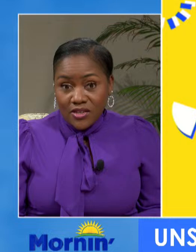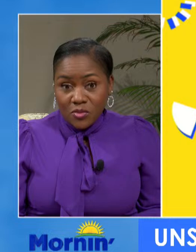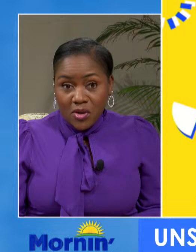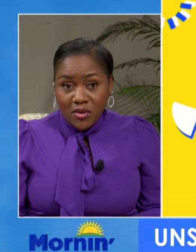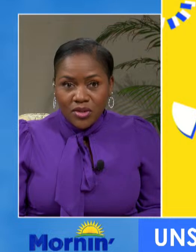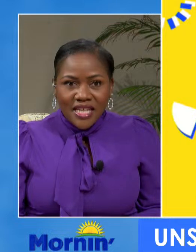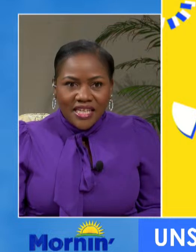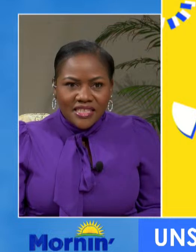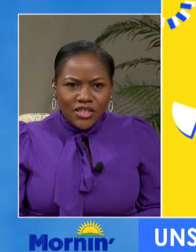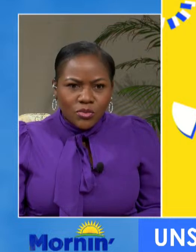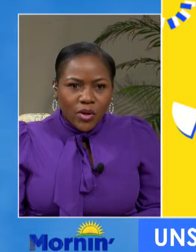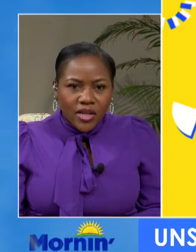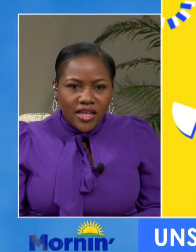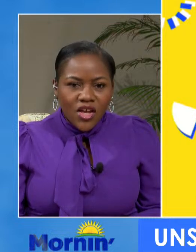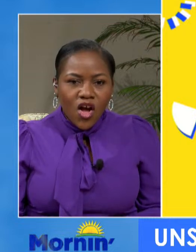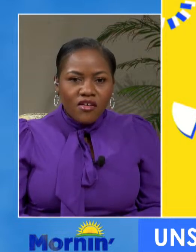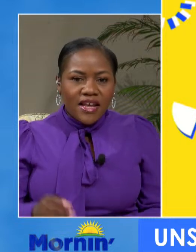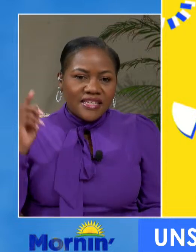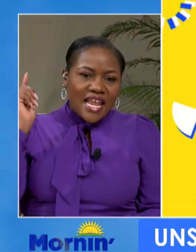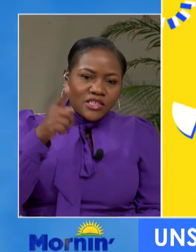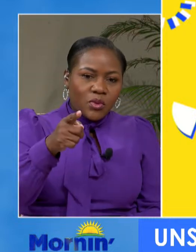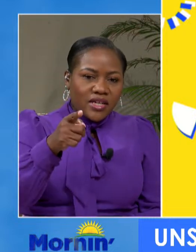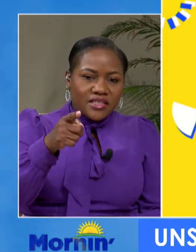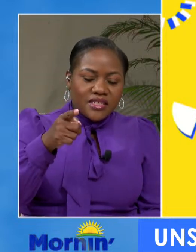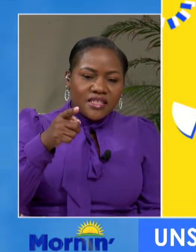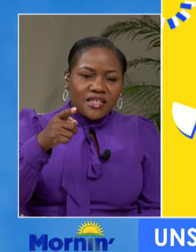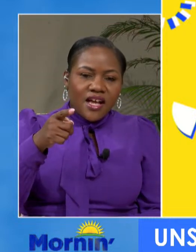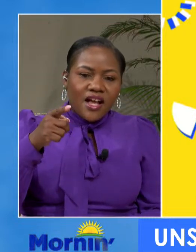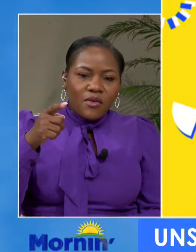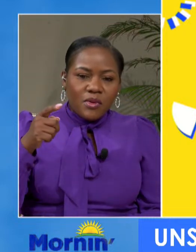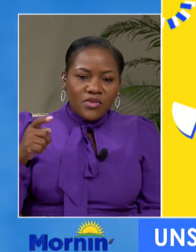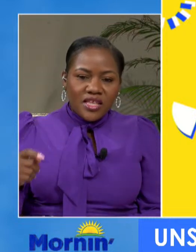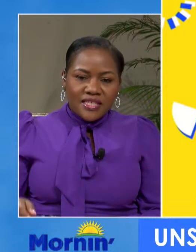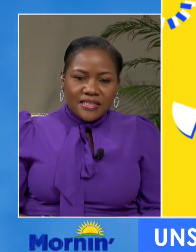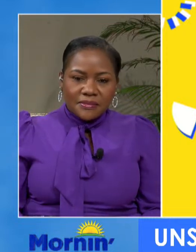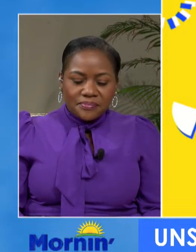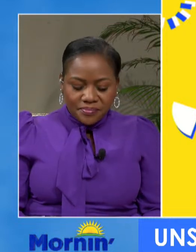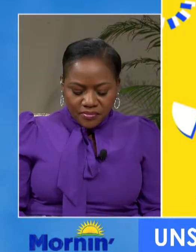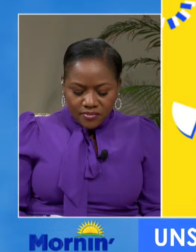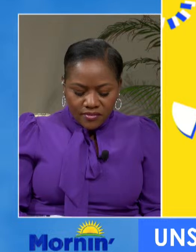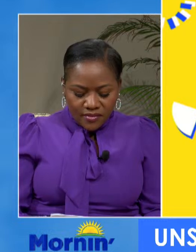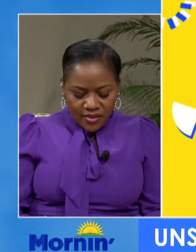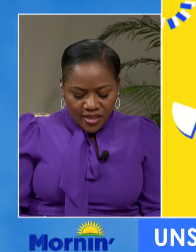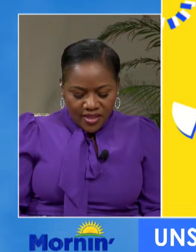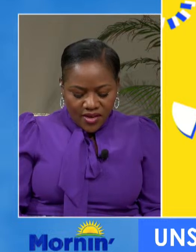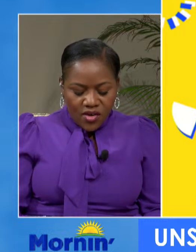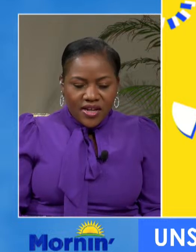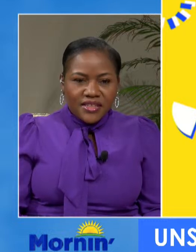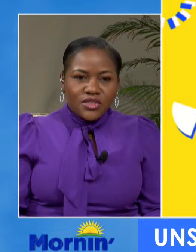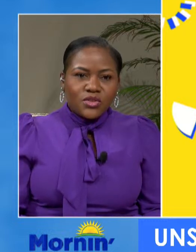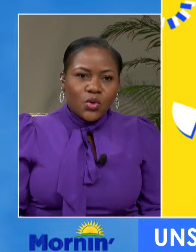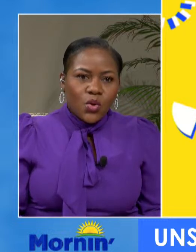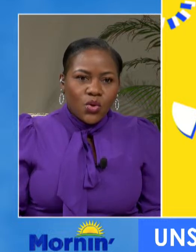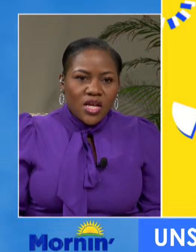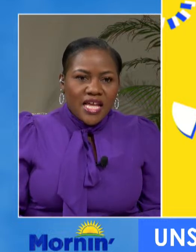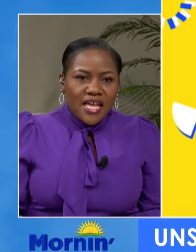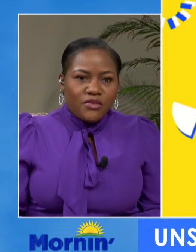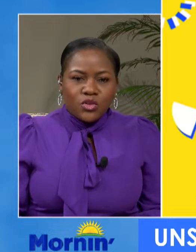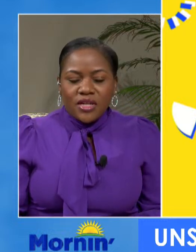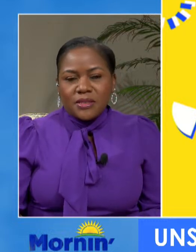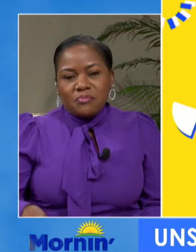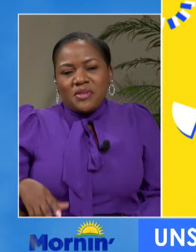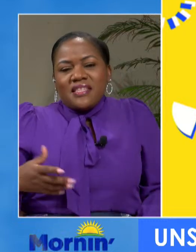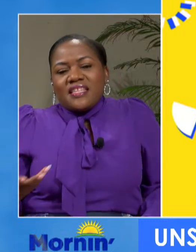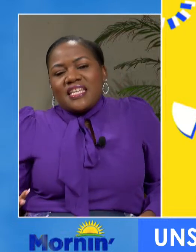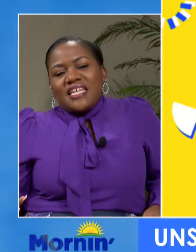that. Danger party. What's that? A danger party. All right, next word. How about this? All right, so